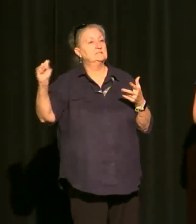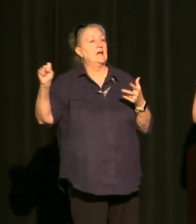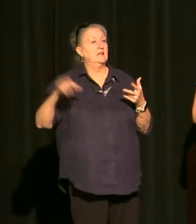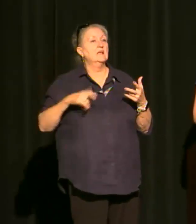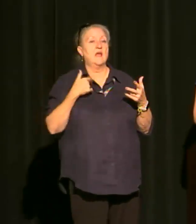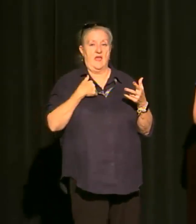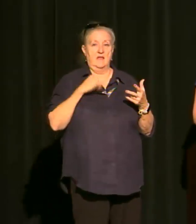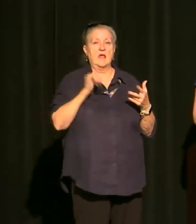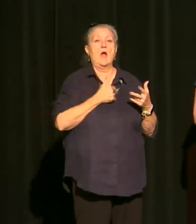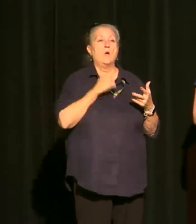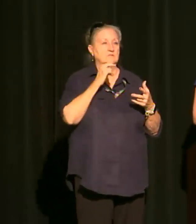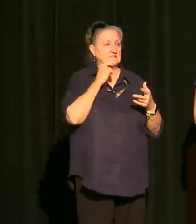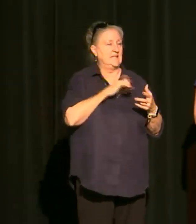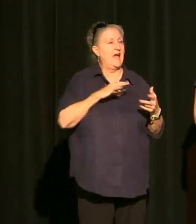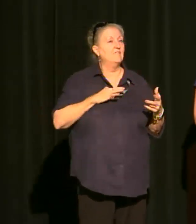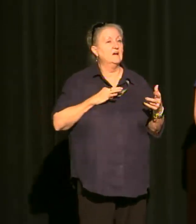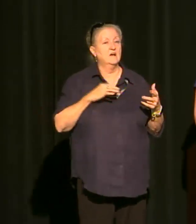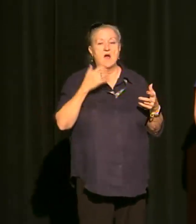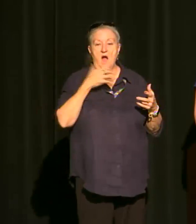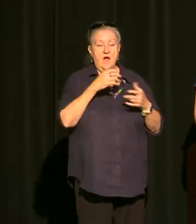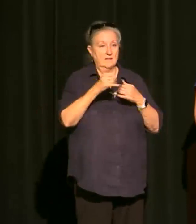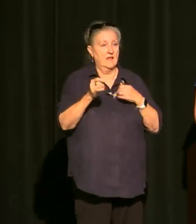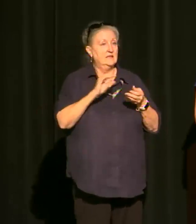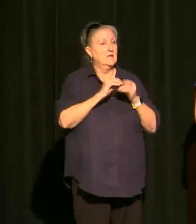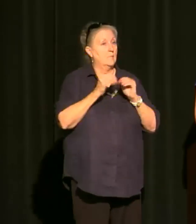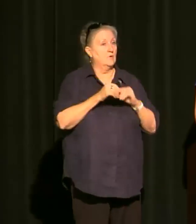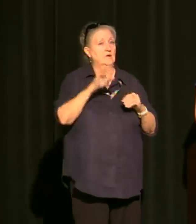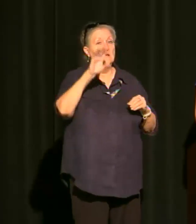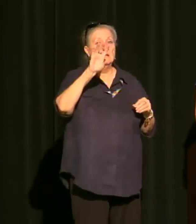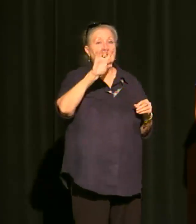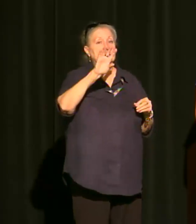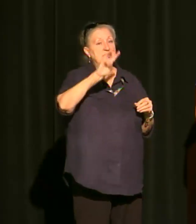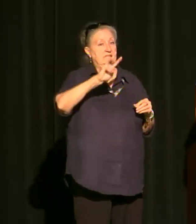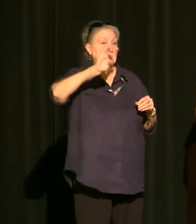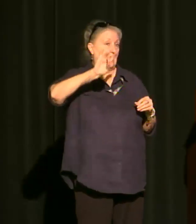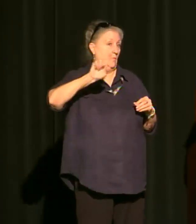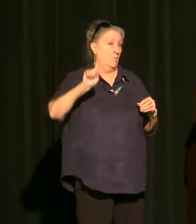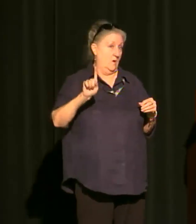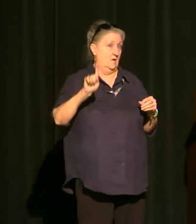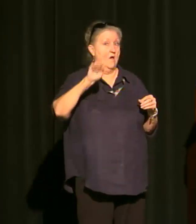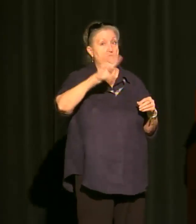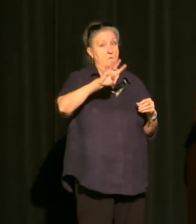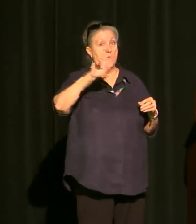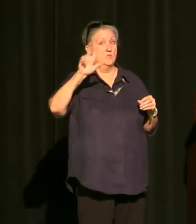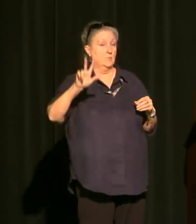and our dedicated staff. Our hotline number at